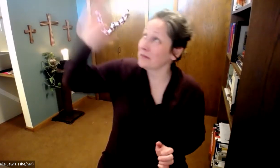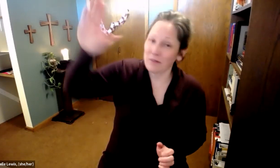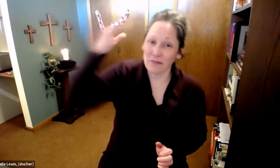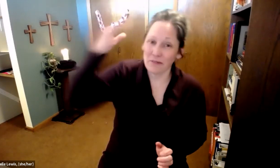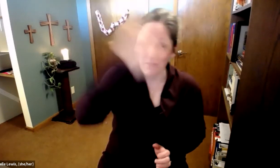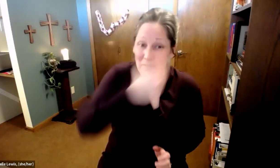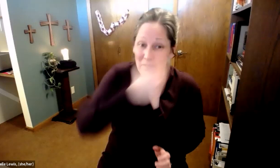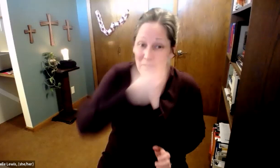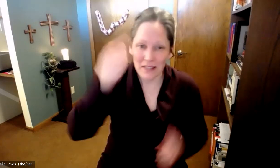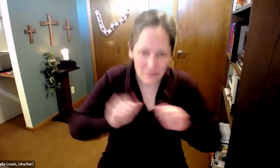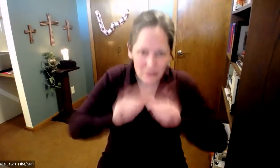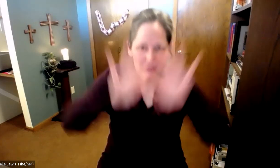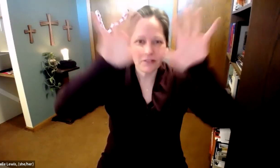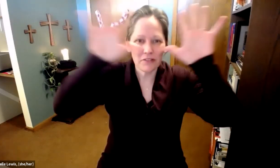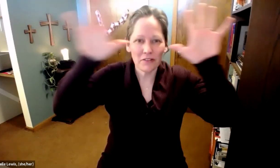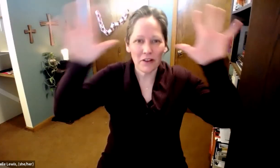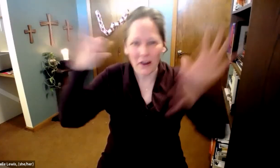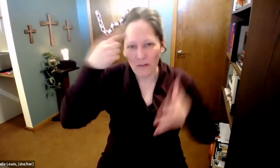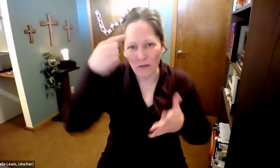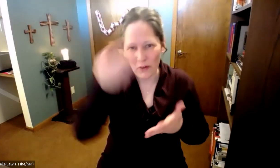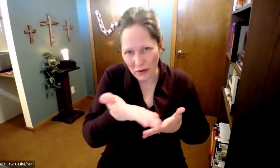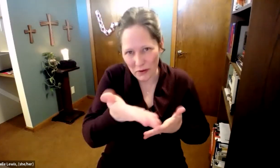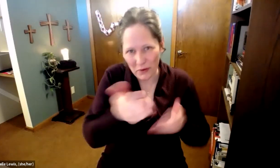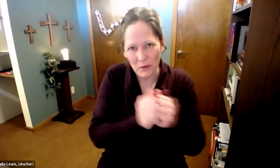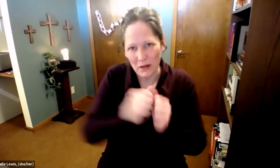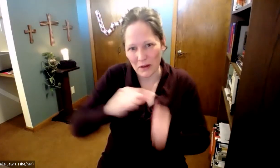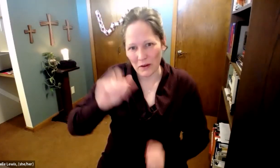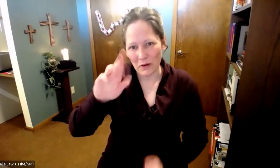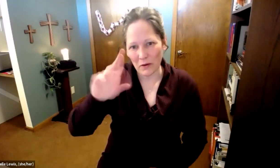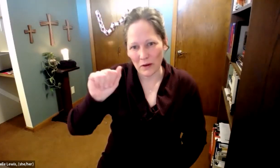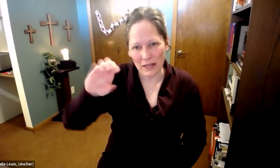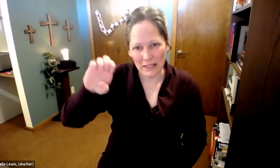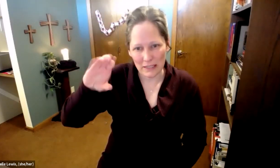The Lord's face shine on you with grace and mercy.